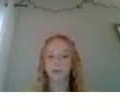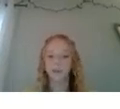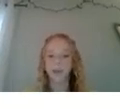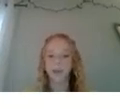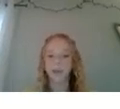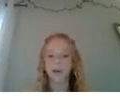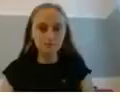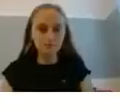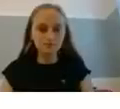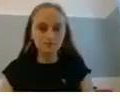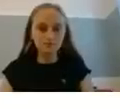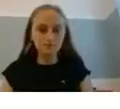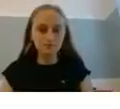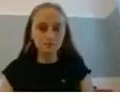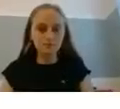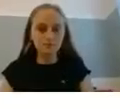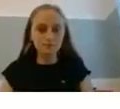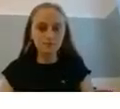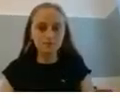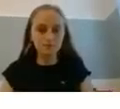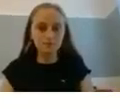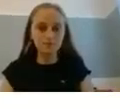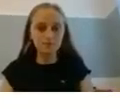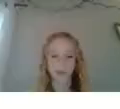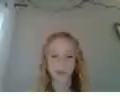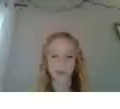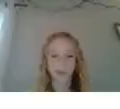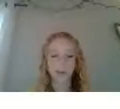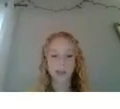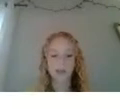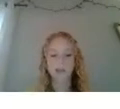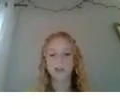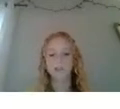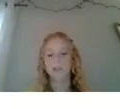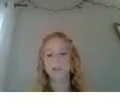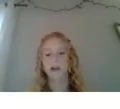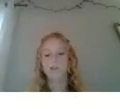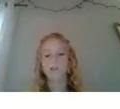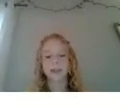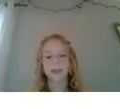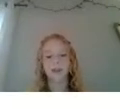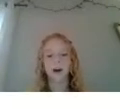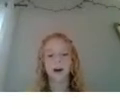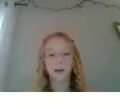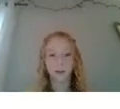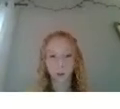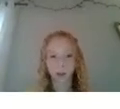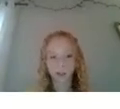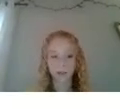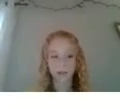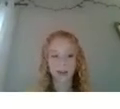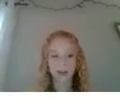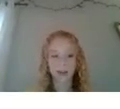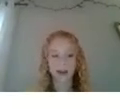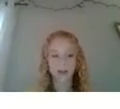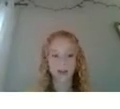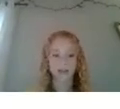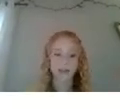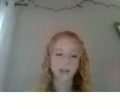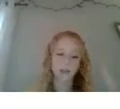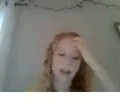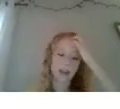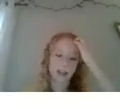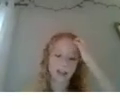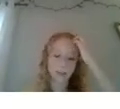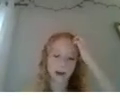of one year and also to get as much exposure to the language as we could. So to do this we started off by taking an online course which we actually